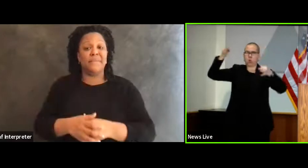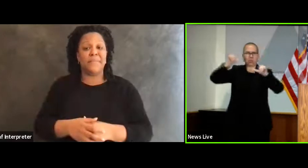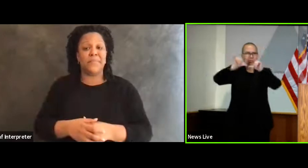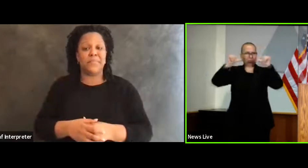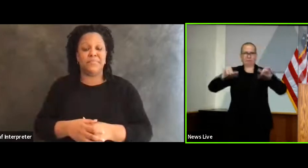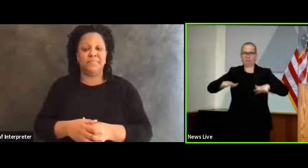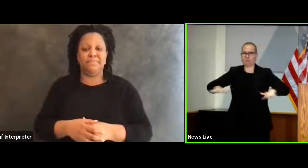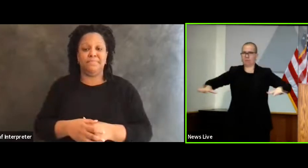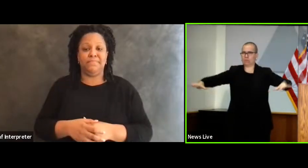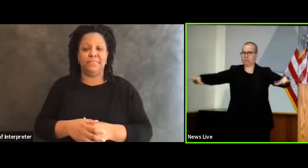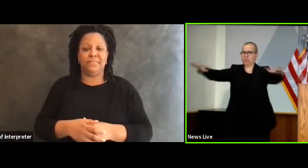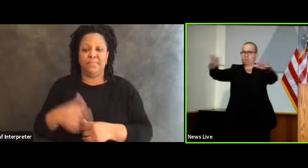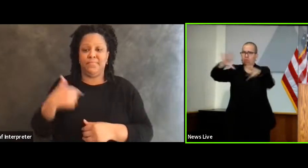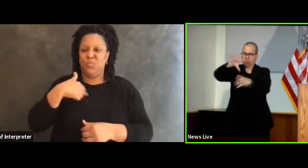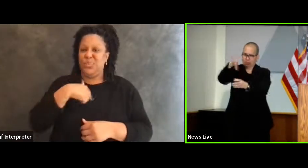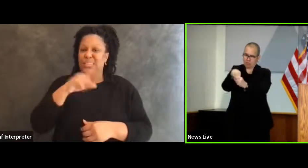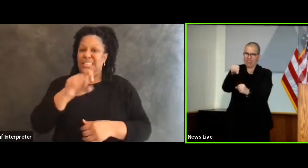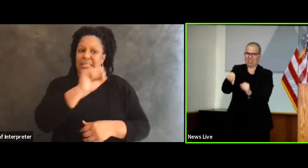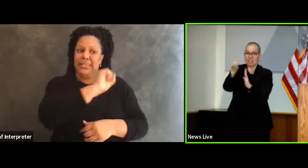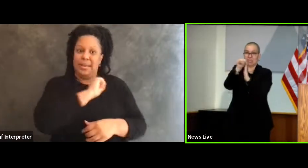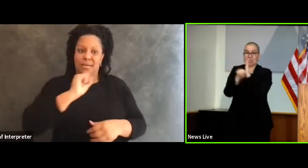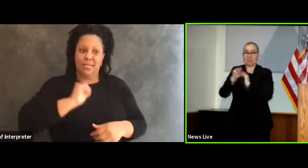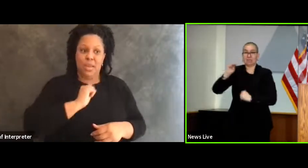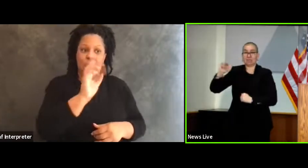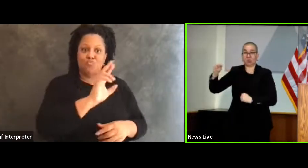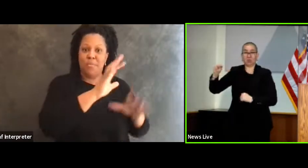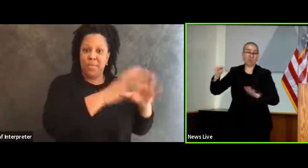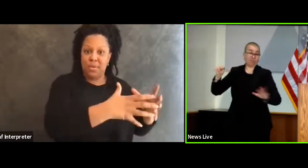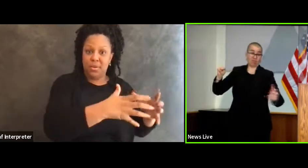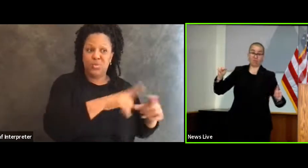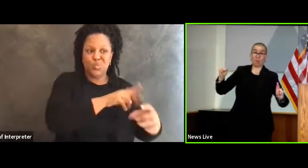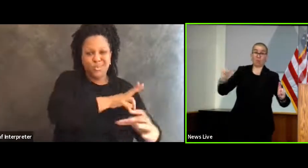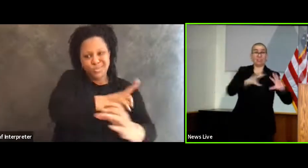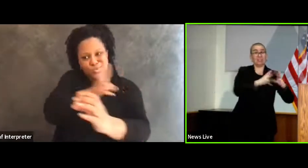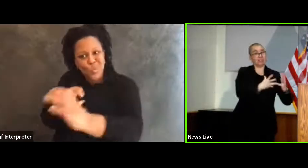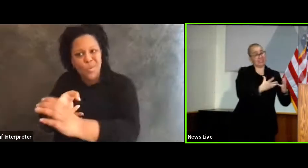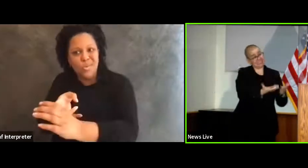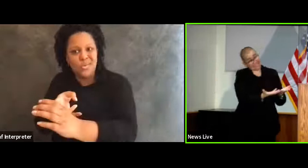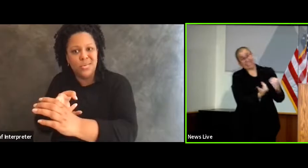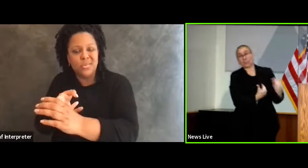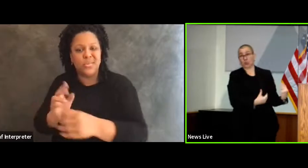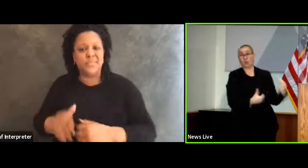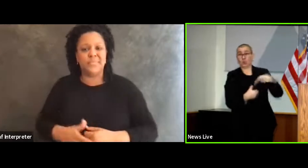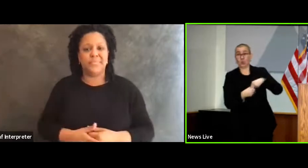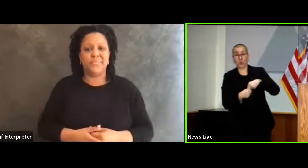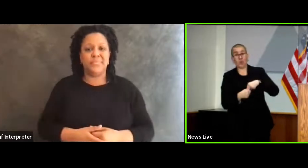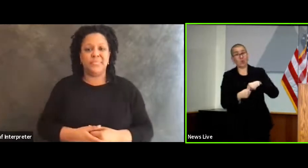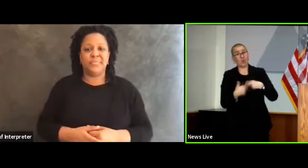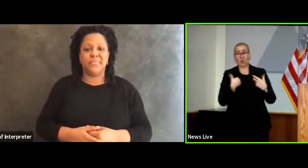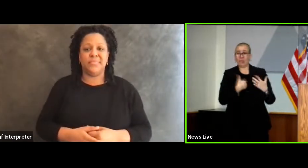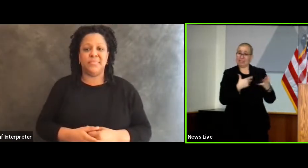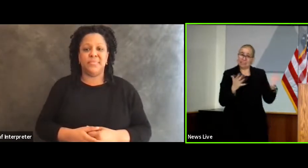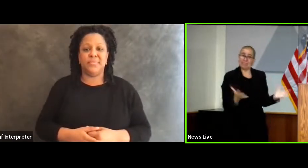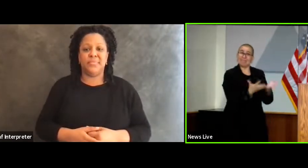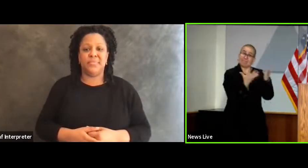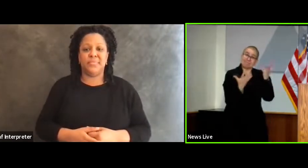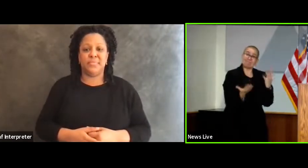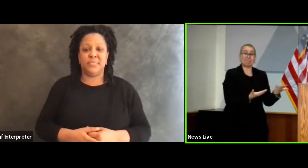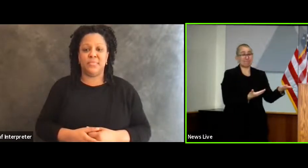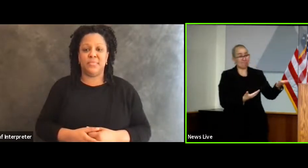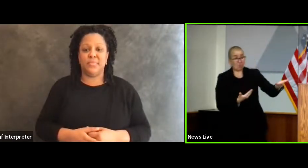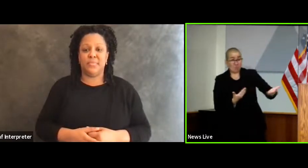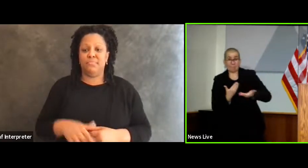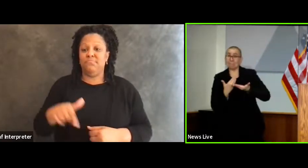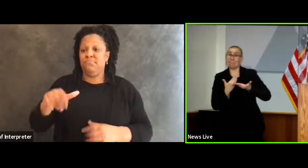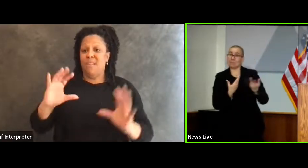with us. At the conference committee, we have set the table. We have invited them. They